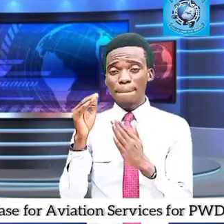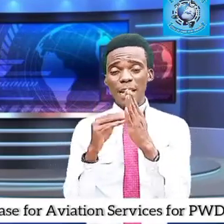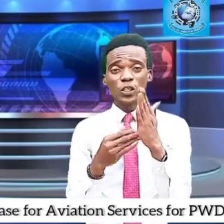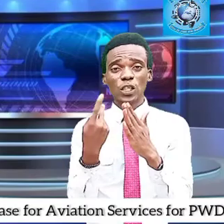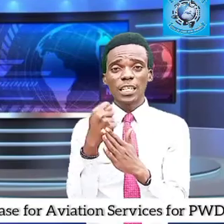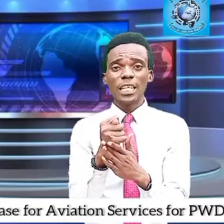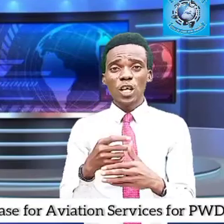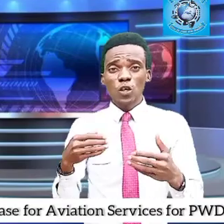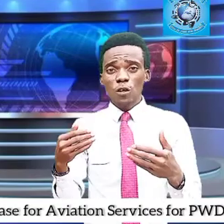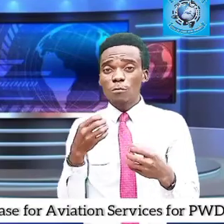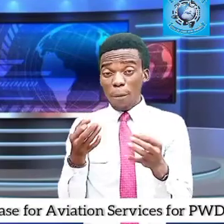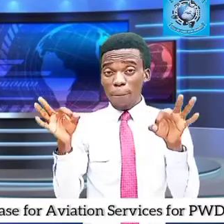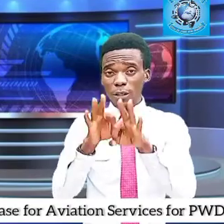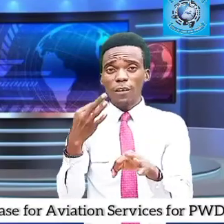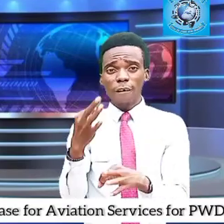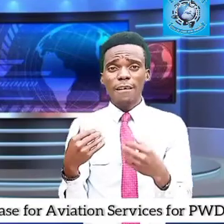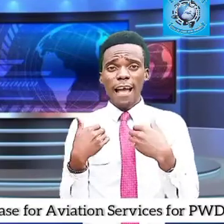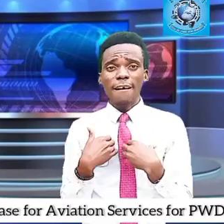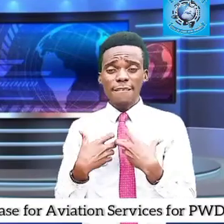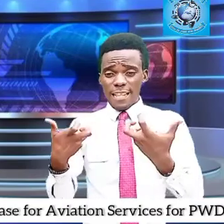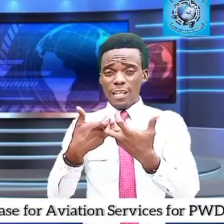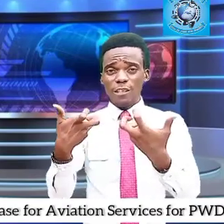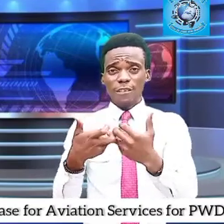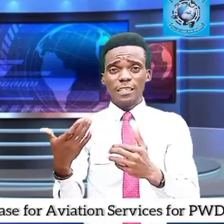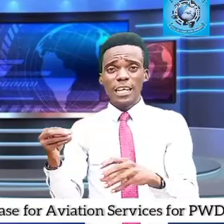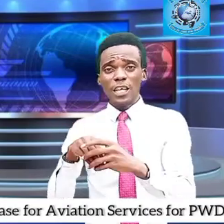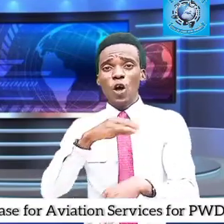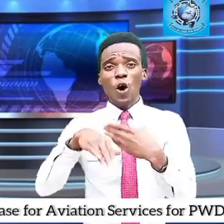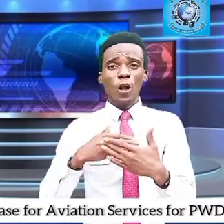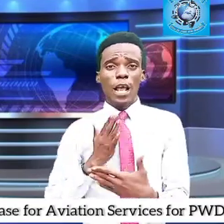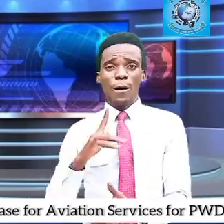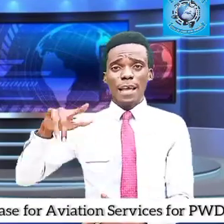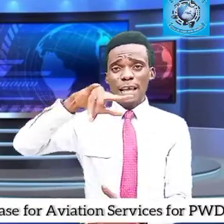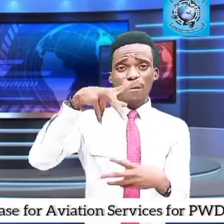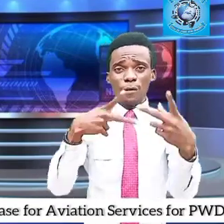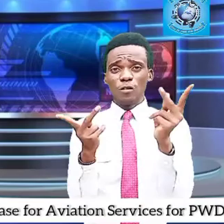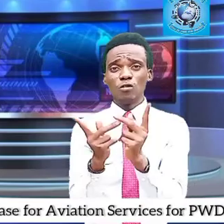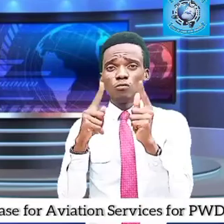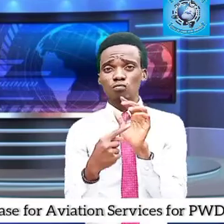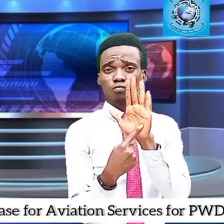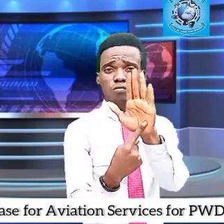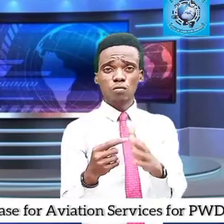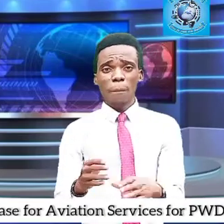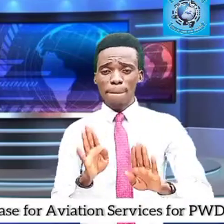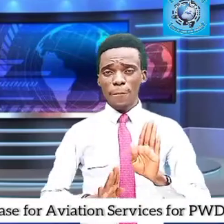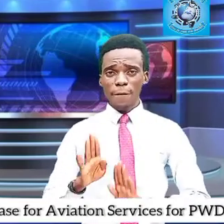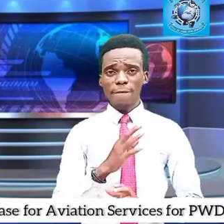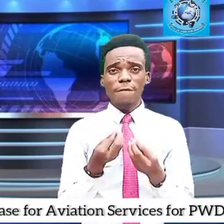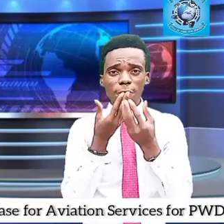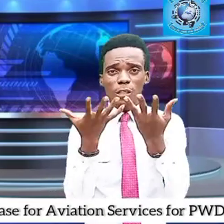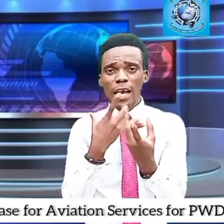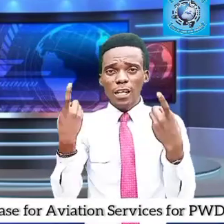having electronics aviation in all our airports to display basic information on core happenings in the